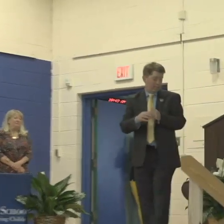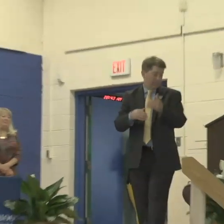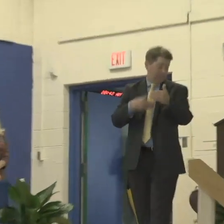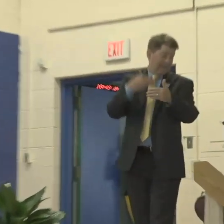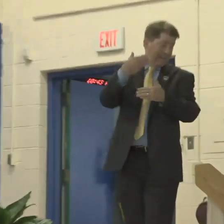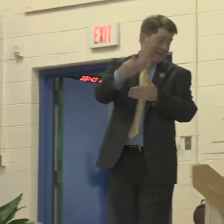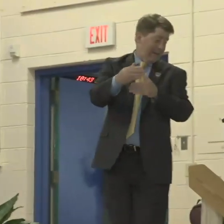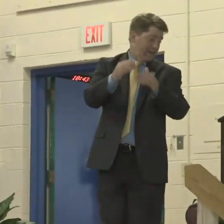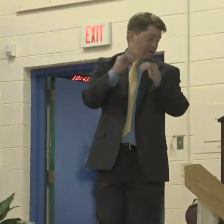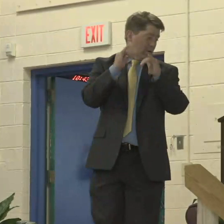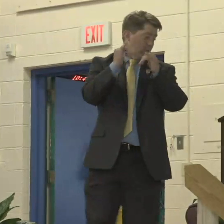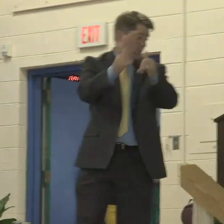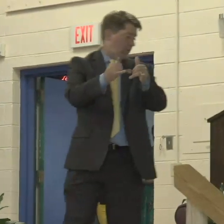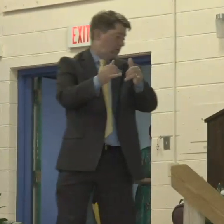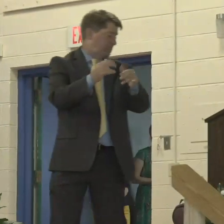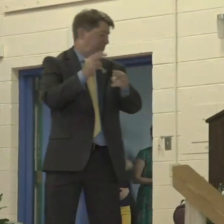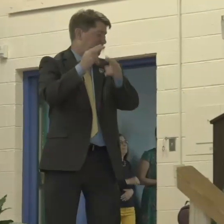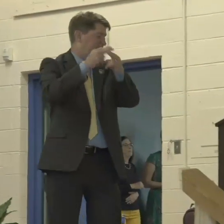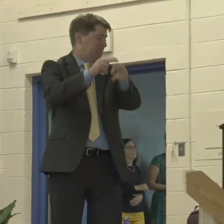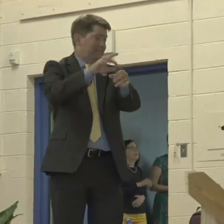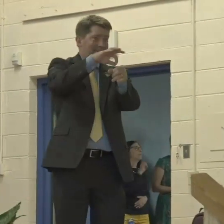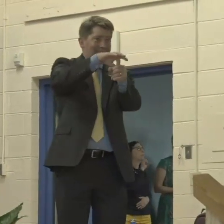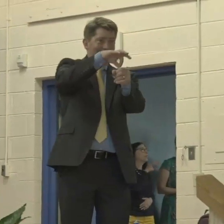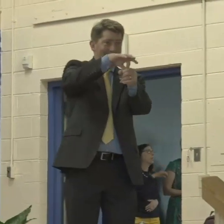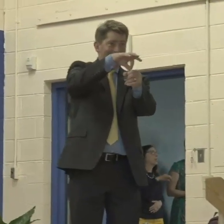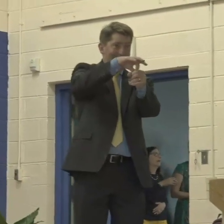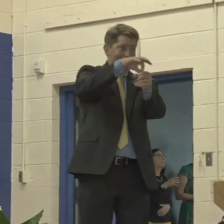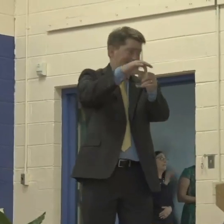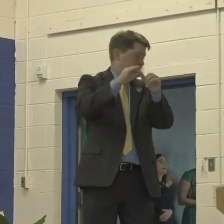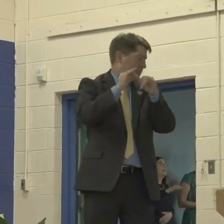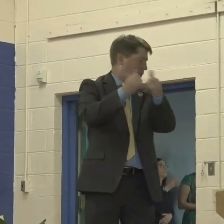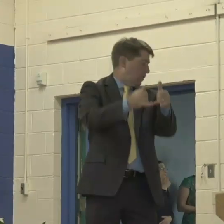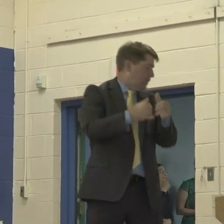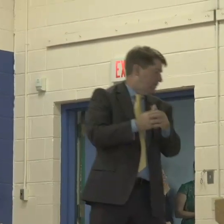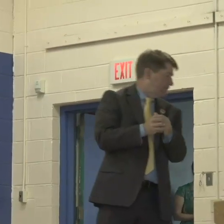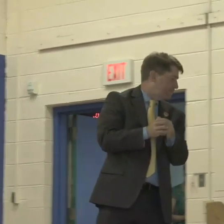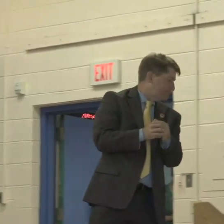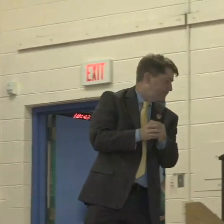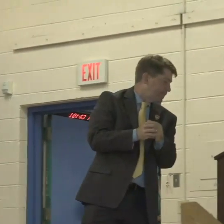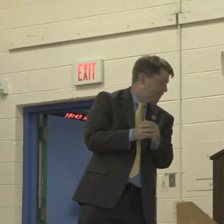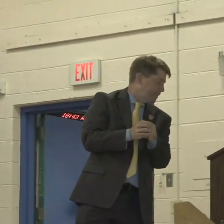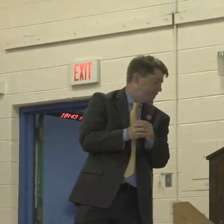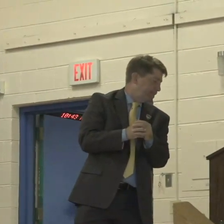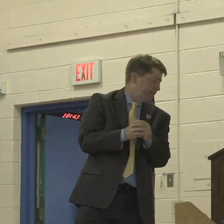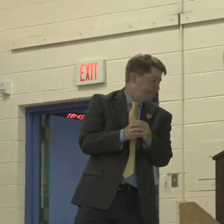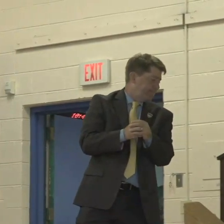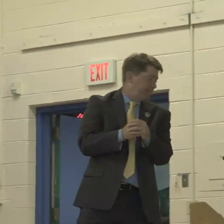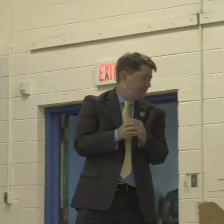Aiden, in your progress in speech is T-Rex. So our next award